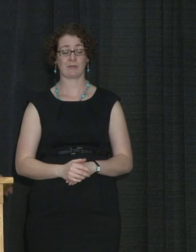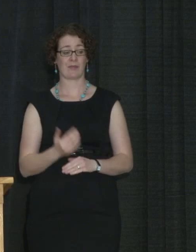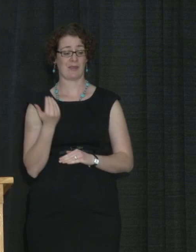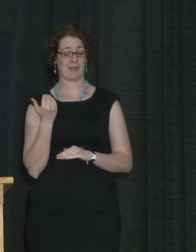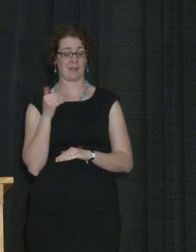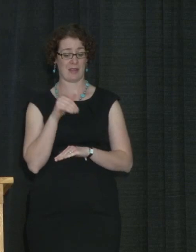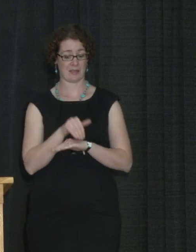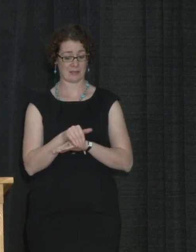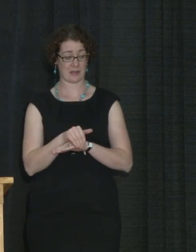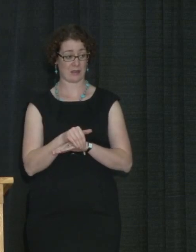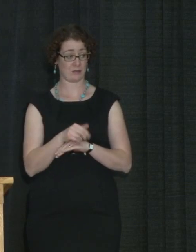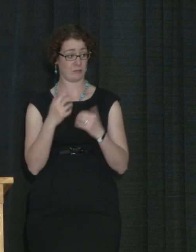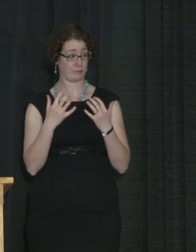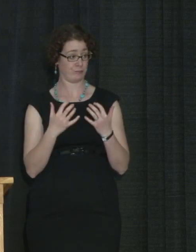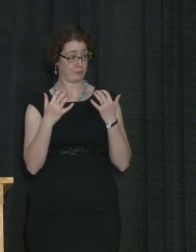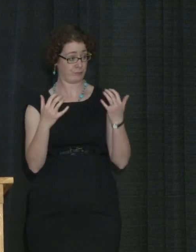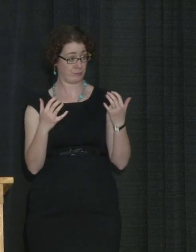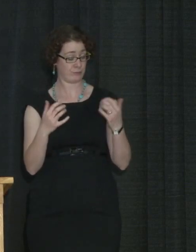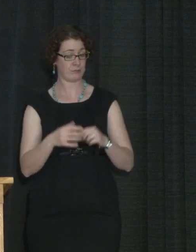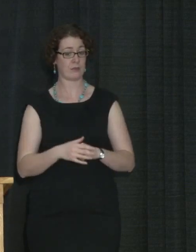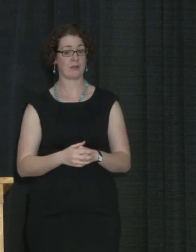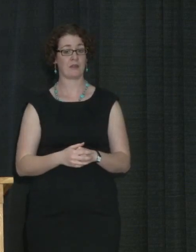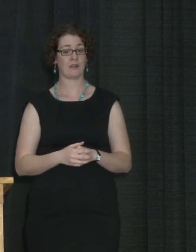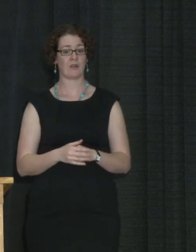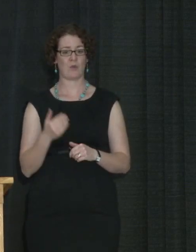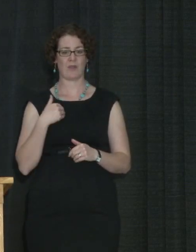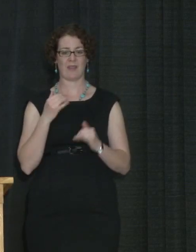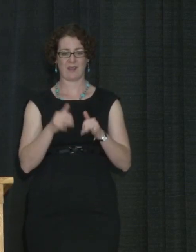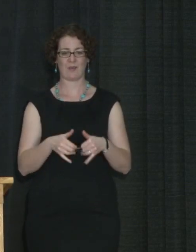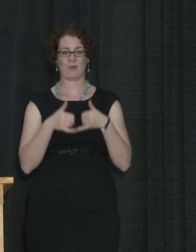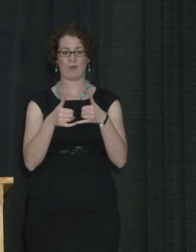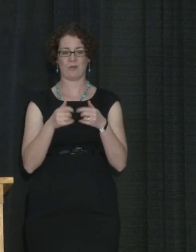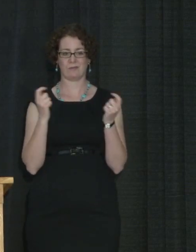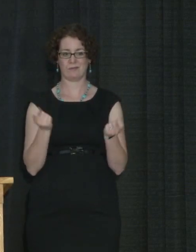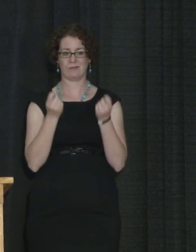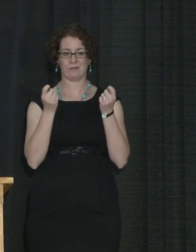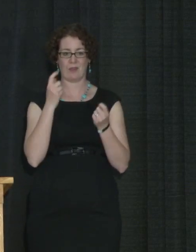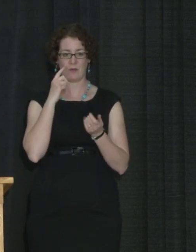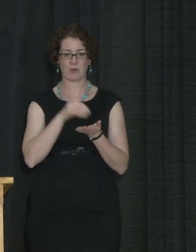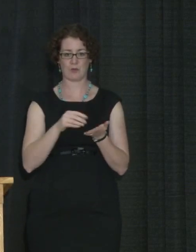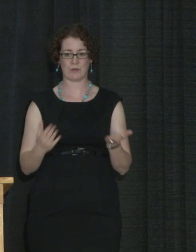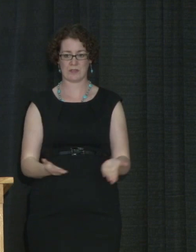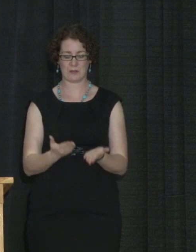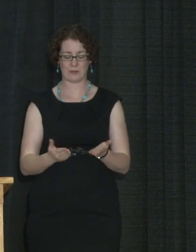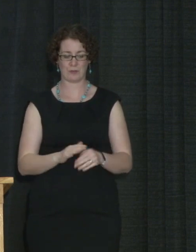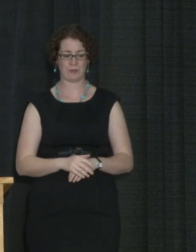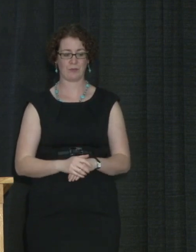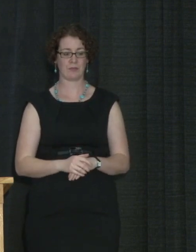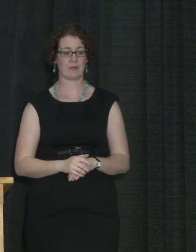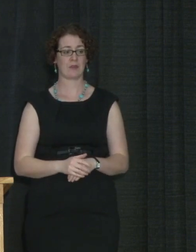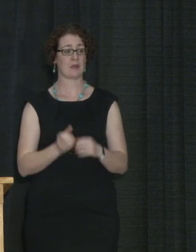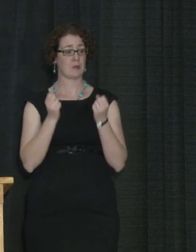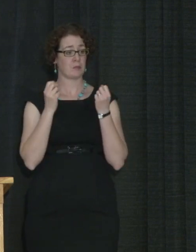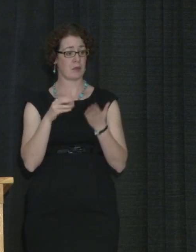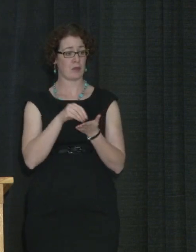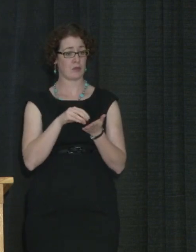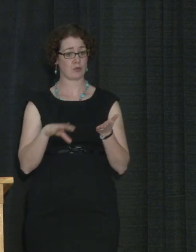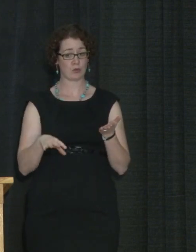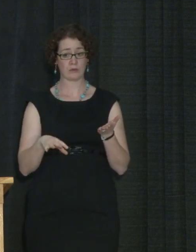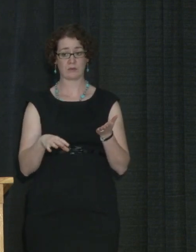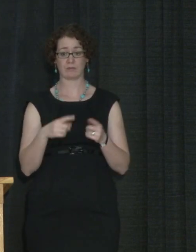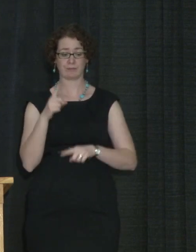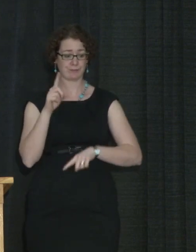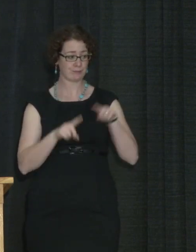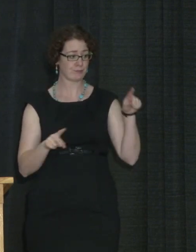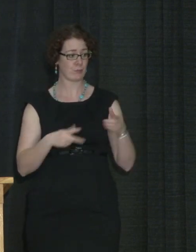evening, right here in this very auditorium, we had an awards celebration for our students here at the campus. And many of our students from